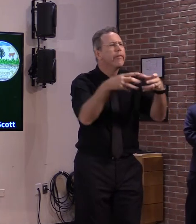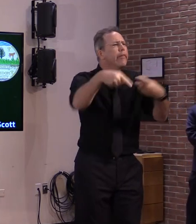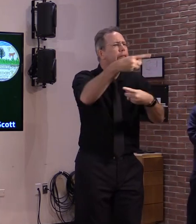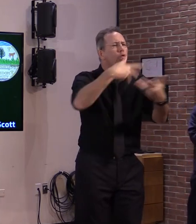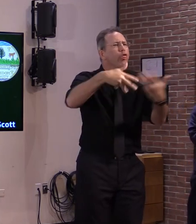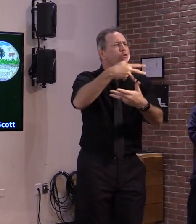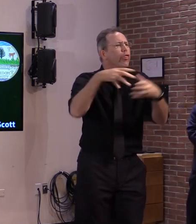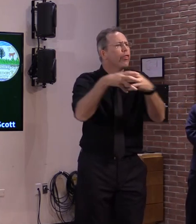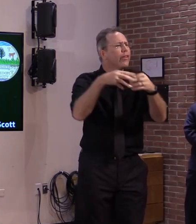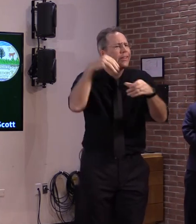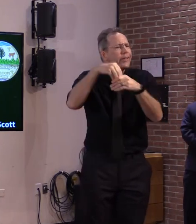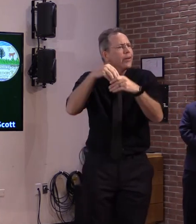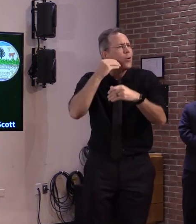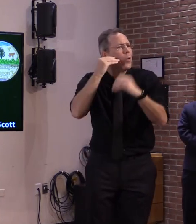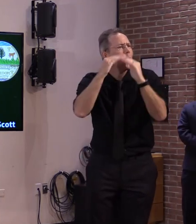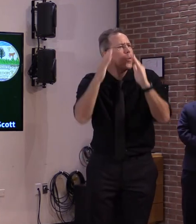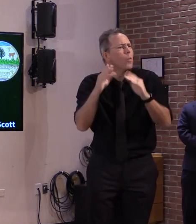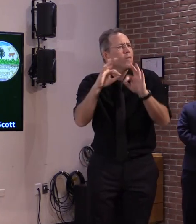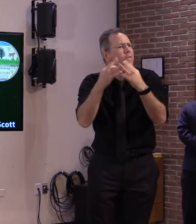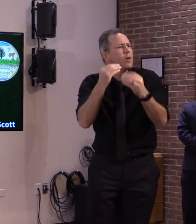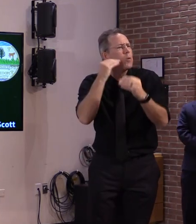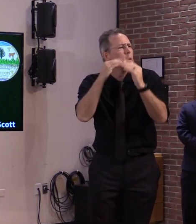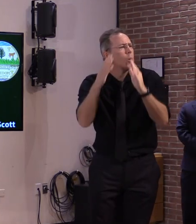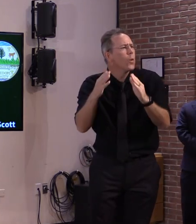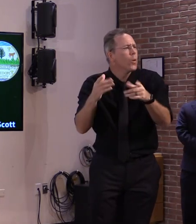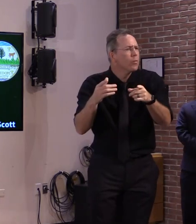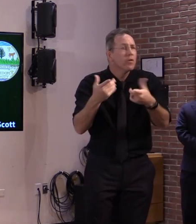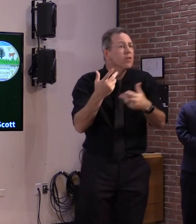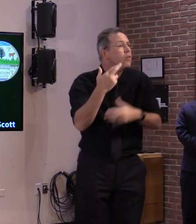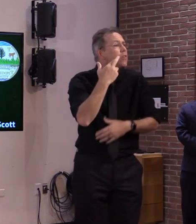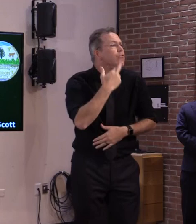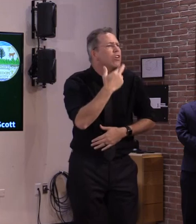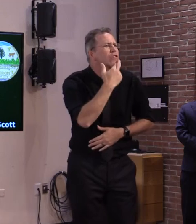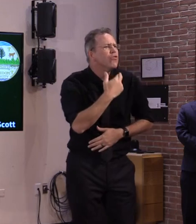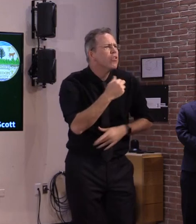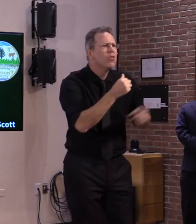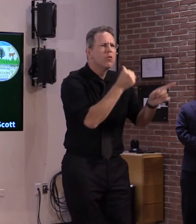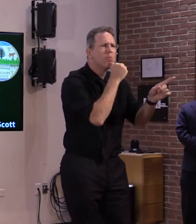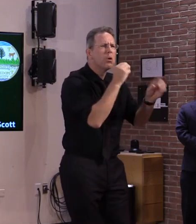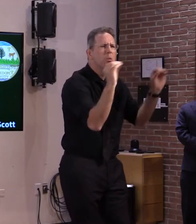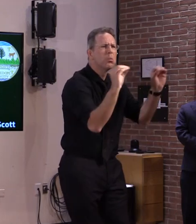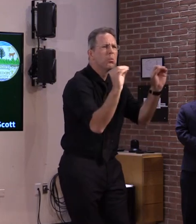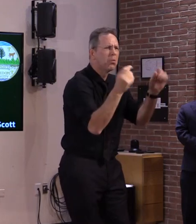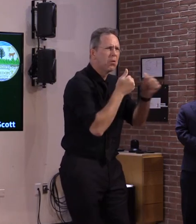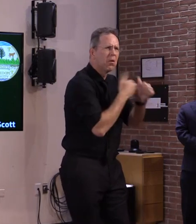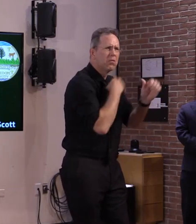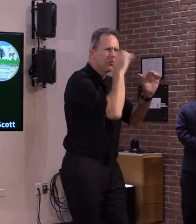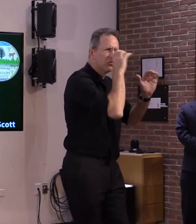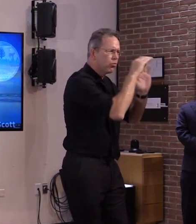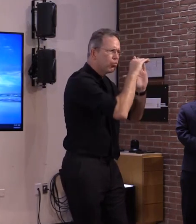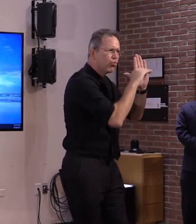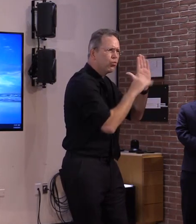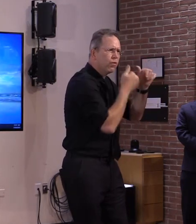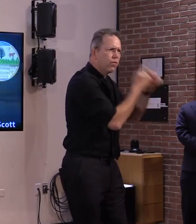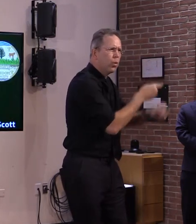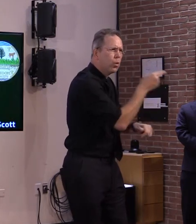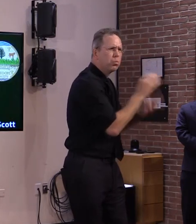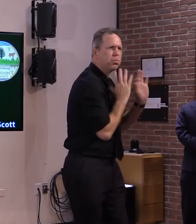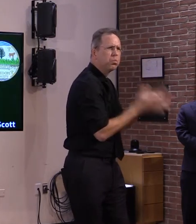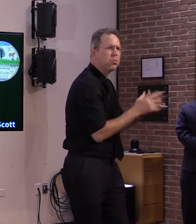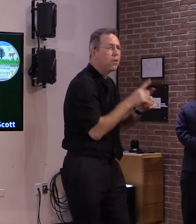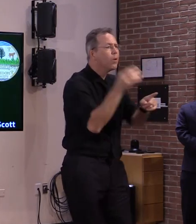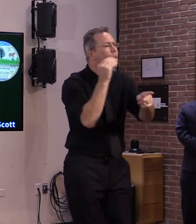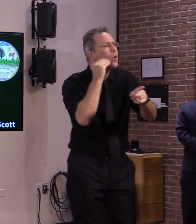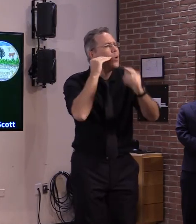like restaurants that have more rigid health and safety protocols. As you know, this type of private gathering played a